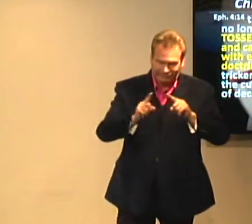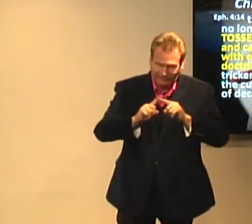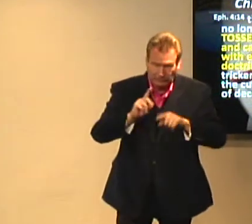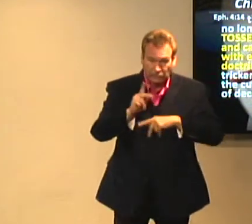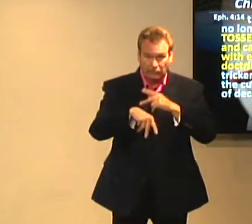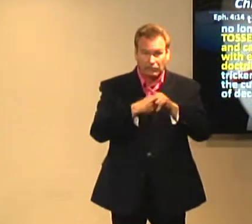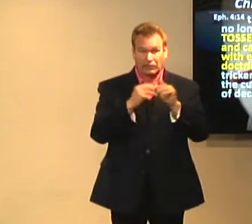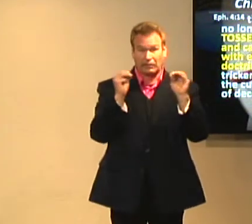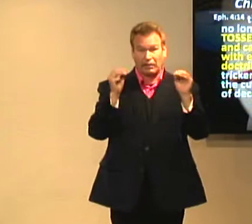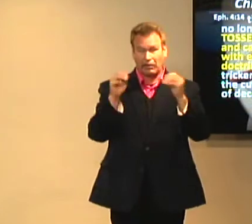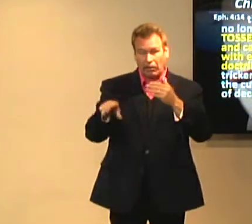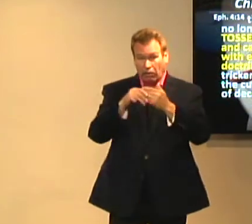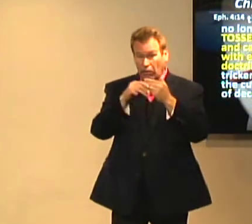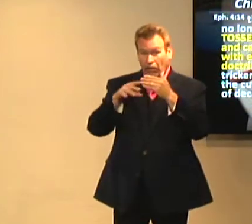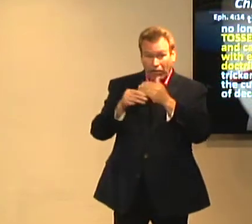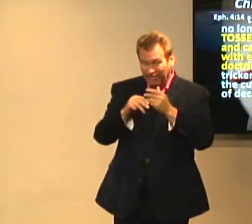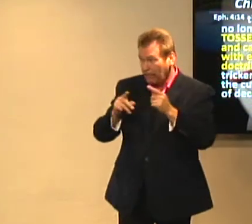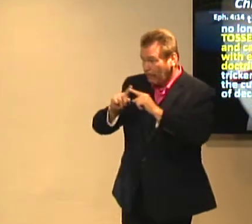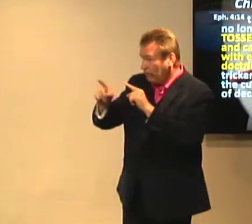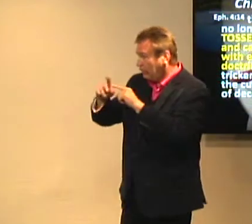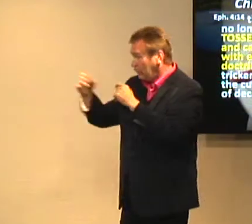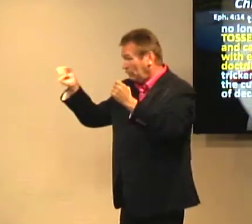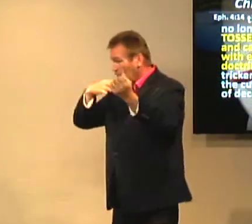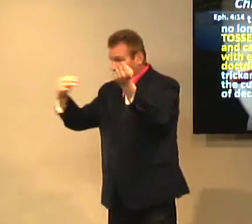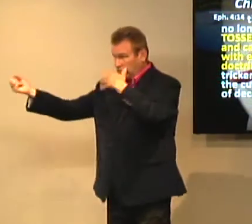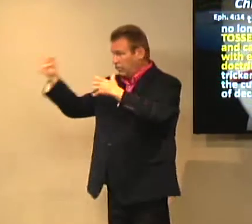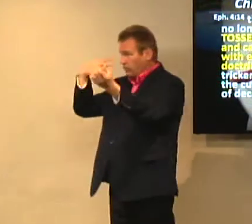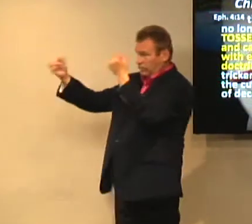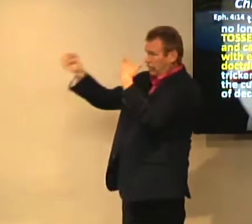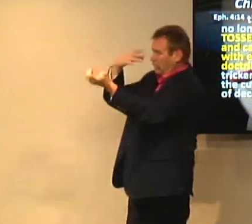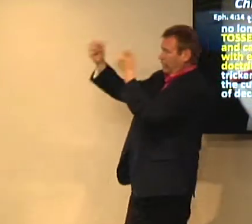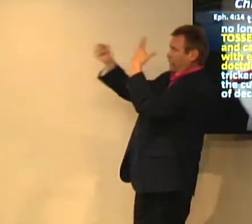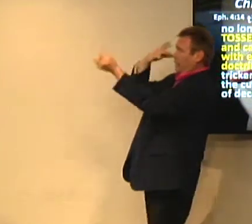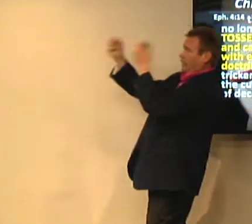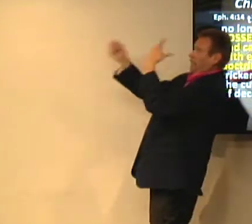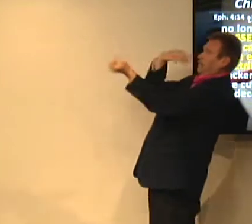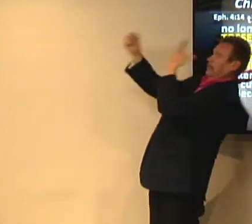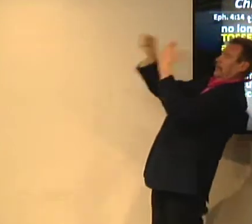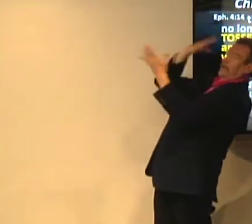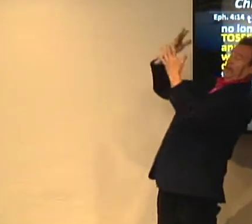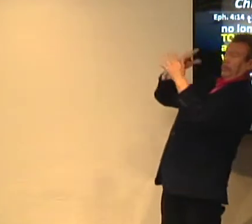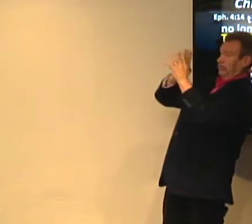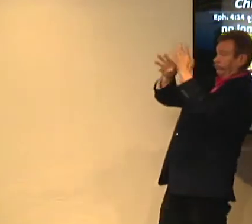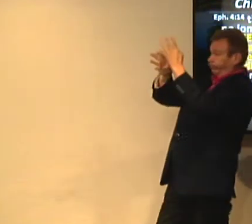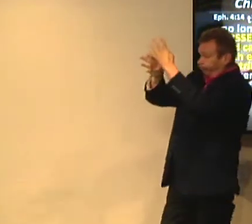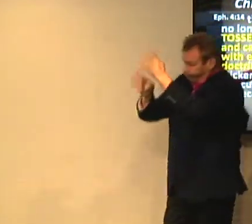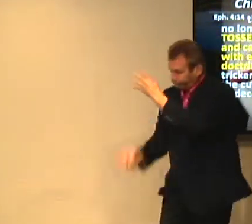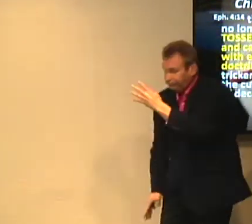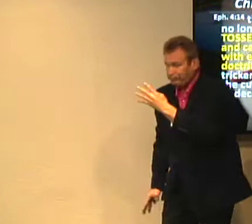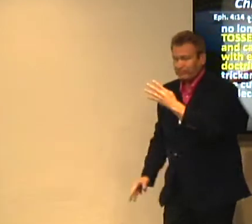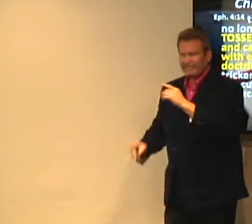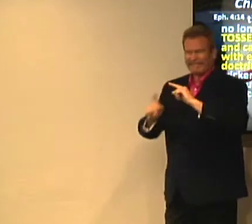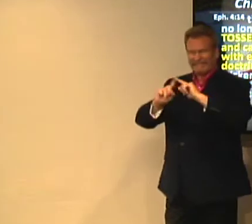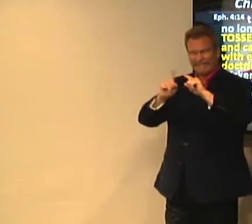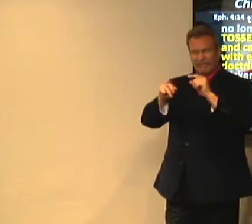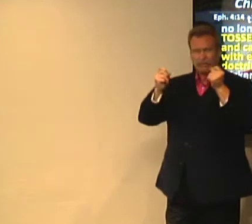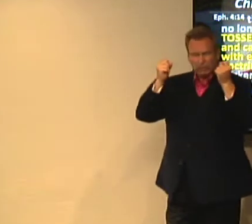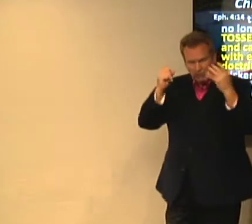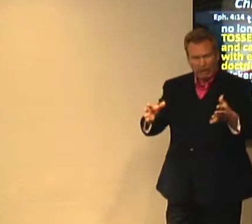So many times today, there's all kinds of teaching. People want to add to the Word of God. And you hear all this. And there's